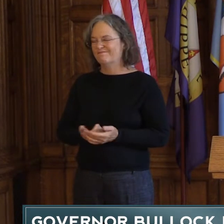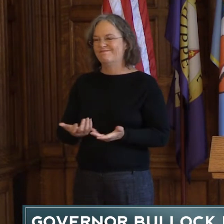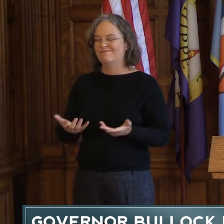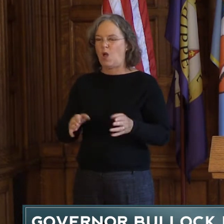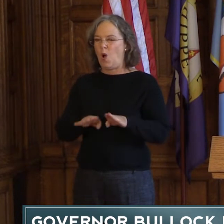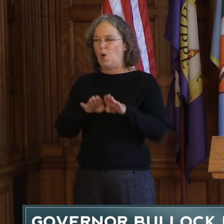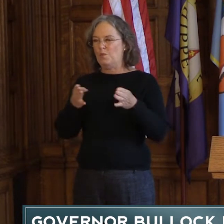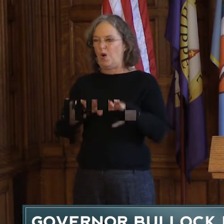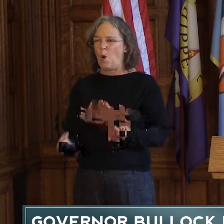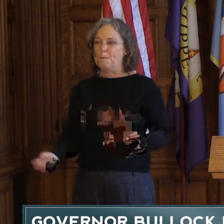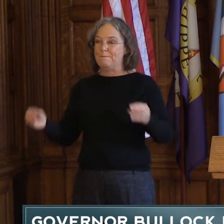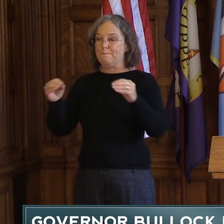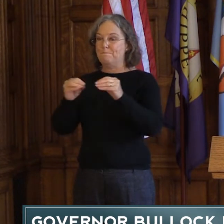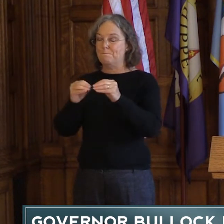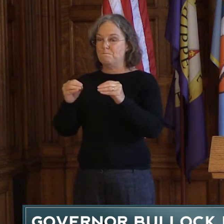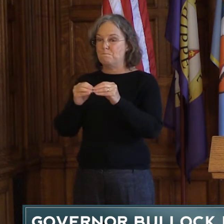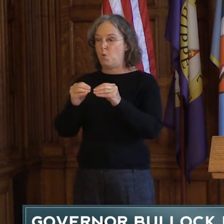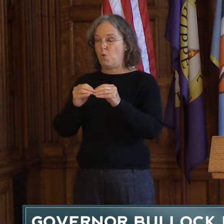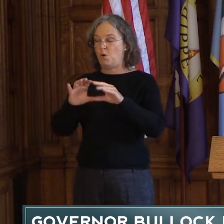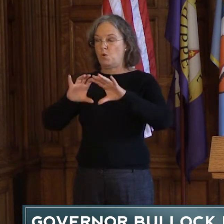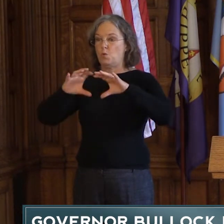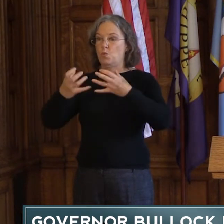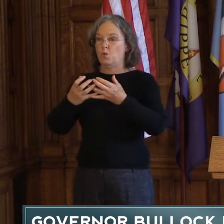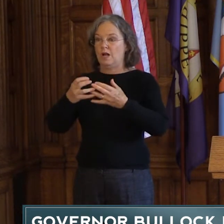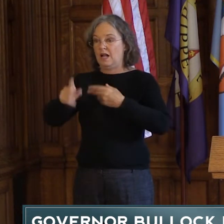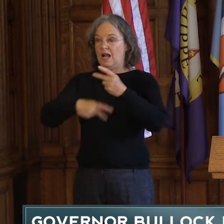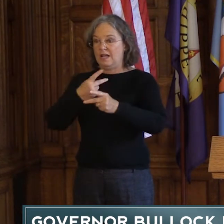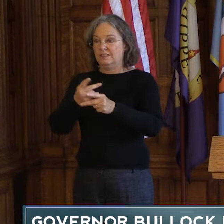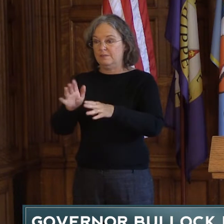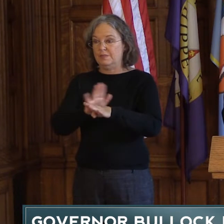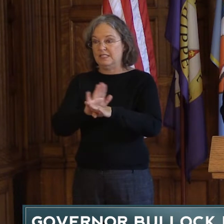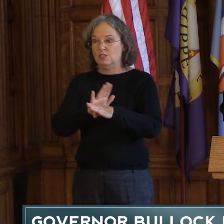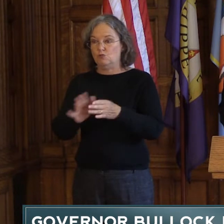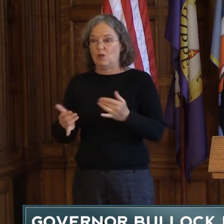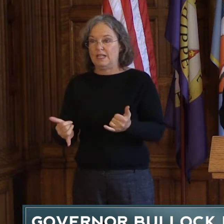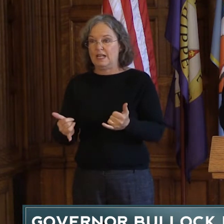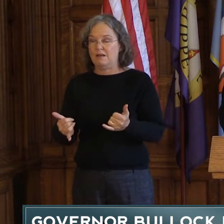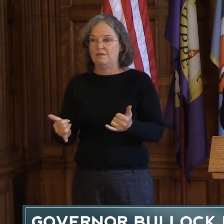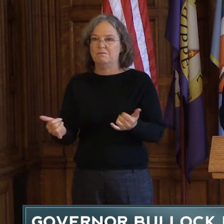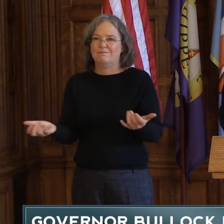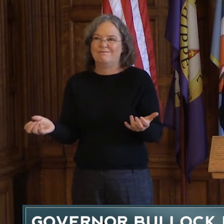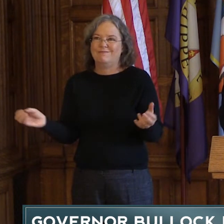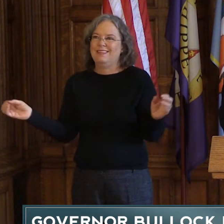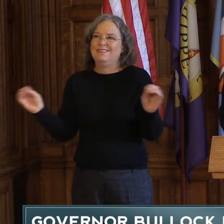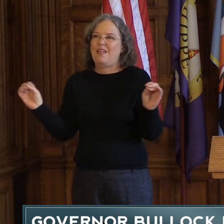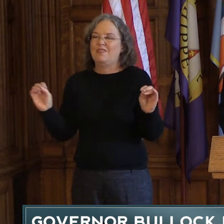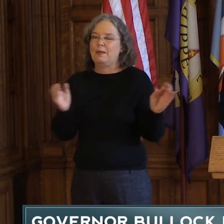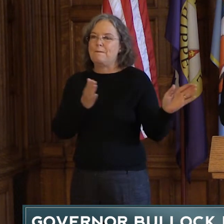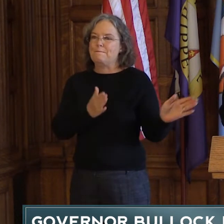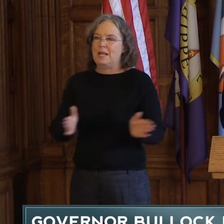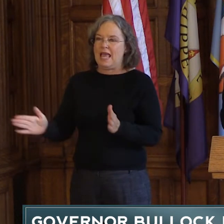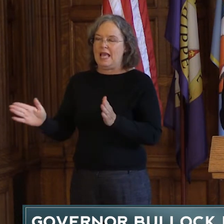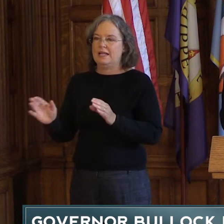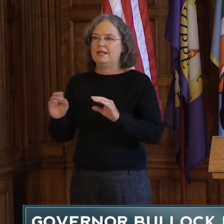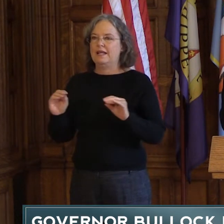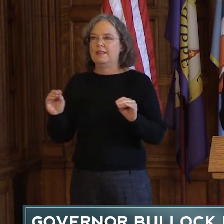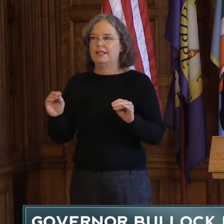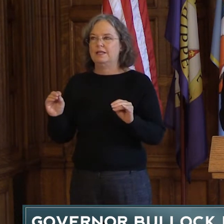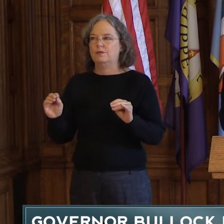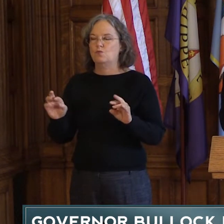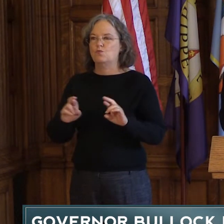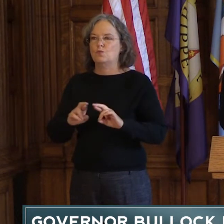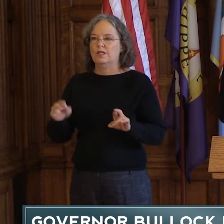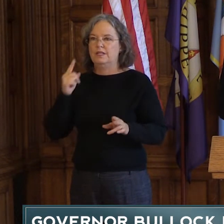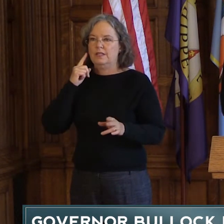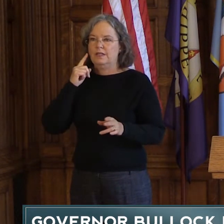up additional categories of businesses right now, nothing planned, nothing in the works on that